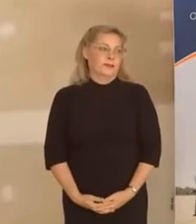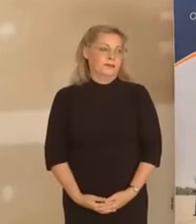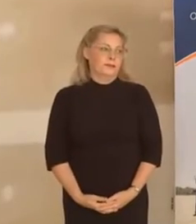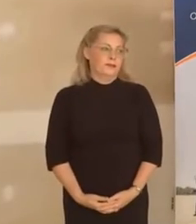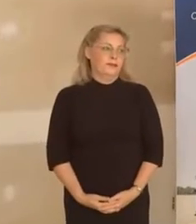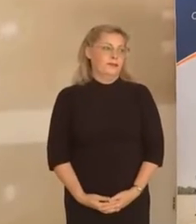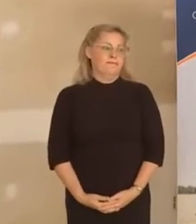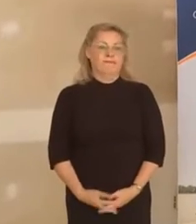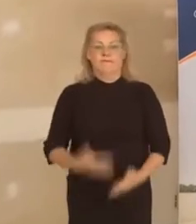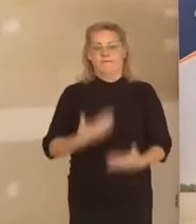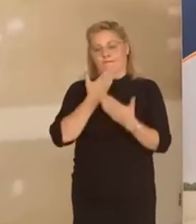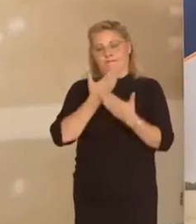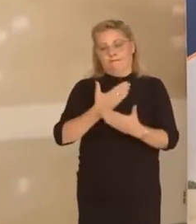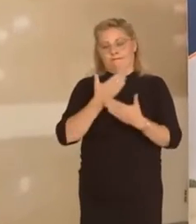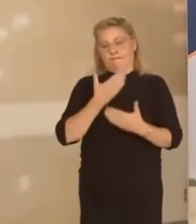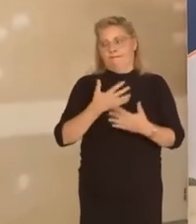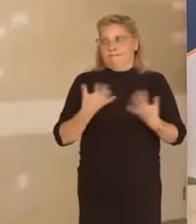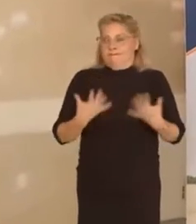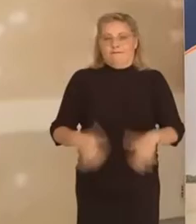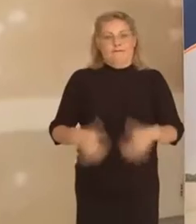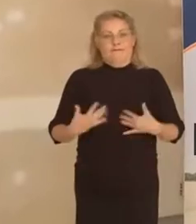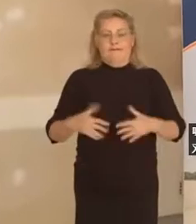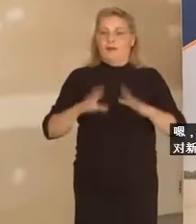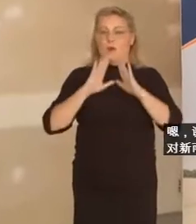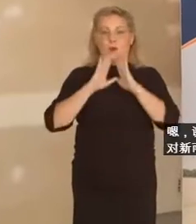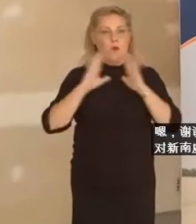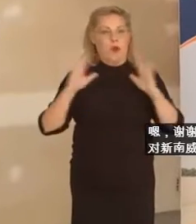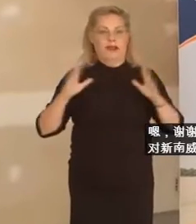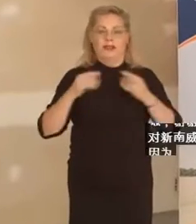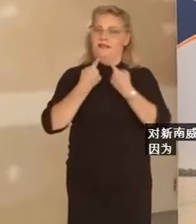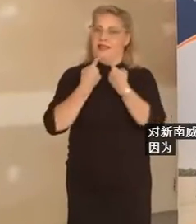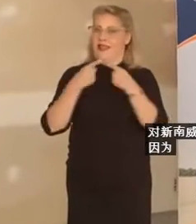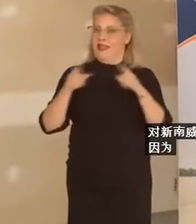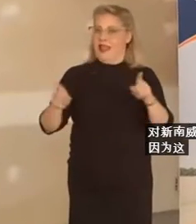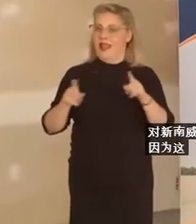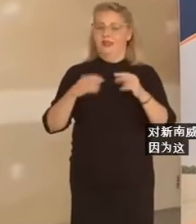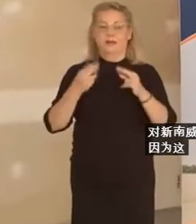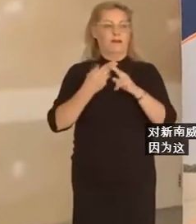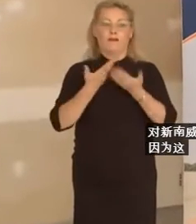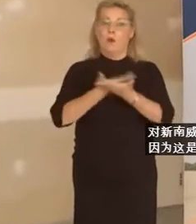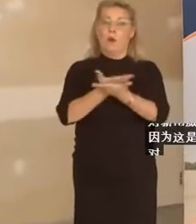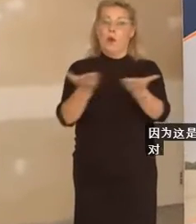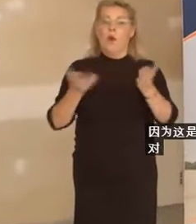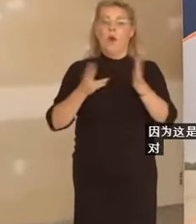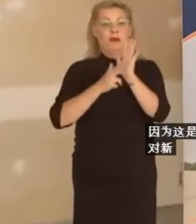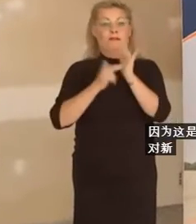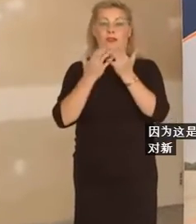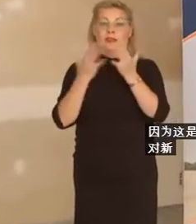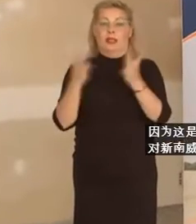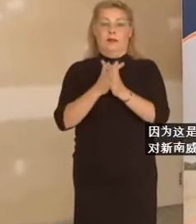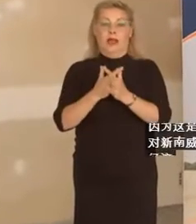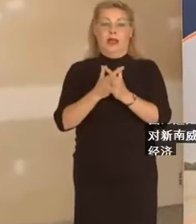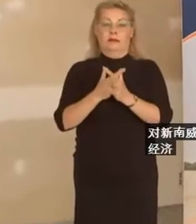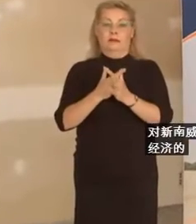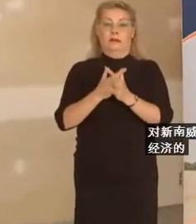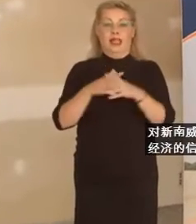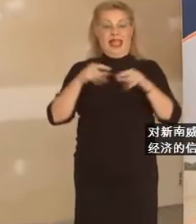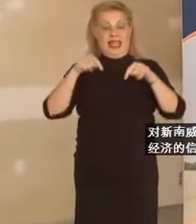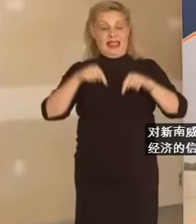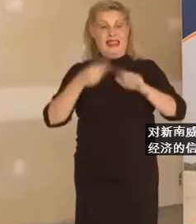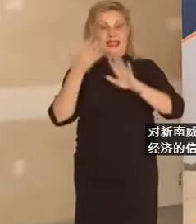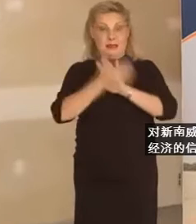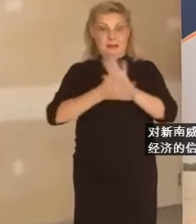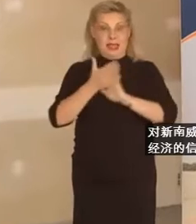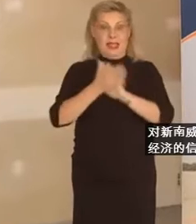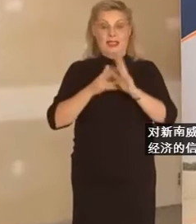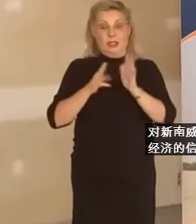Thank you, Premier. This is a fantastic announcement for people right across New South Wales, because it's a vote of confidence in the New South Wales economy,